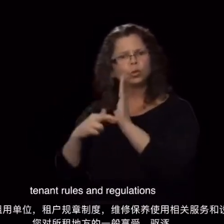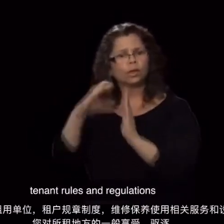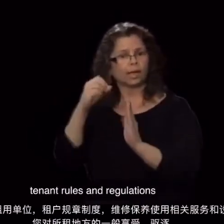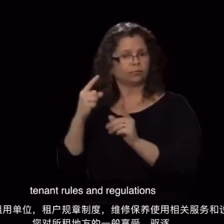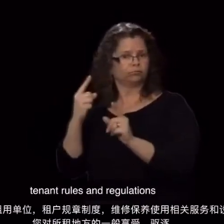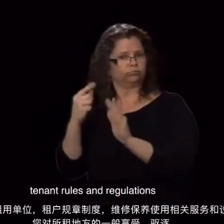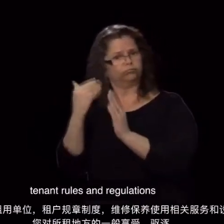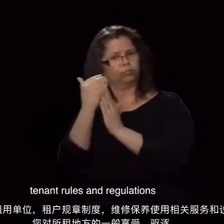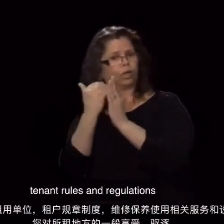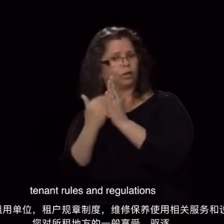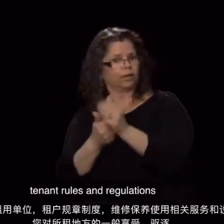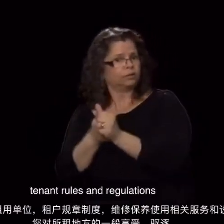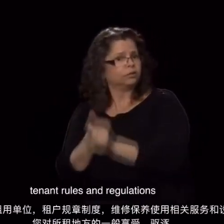rules and regulations,